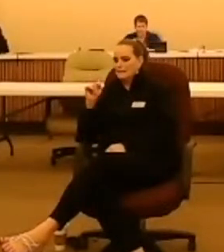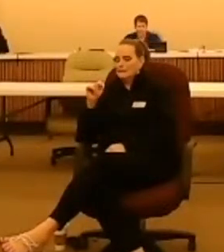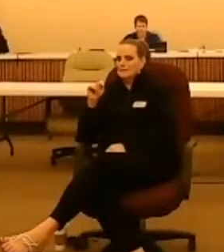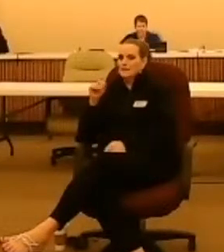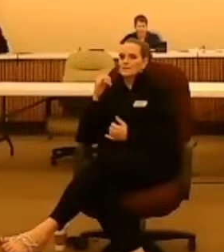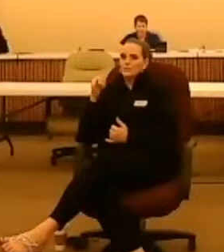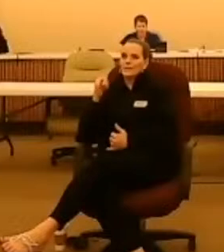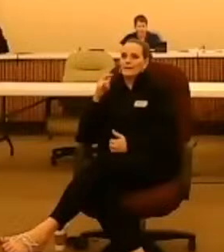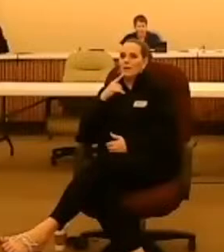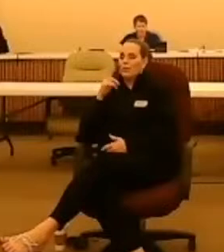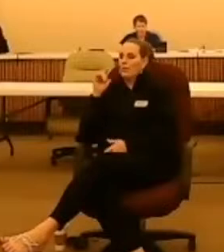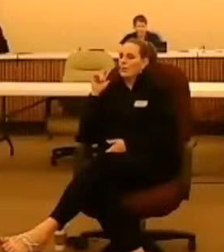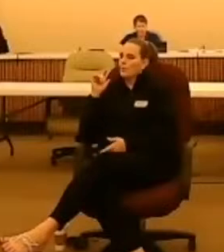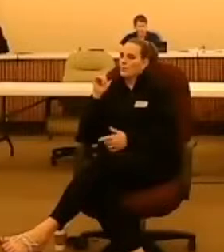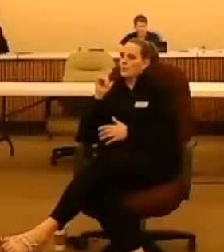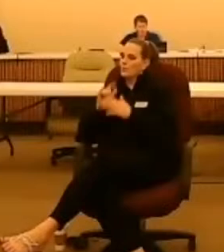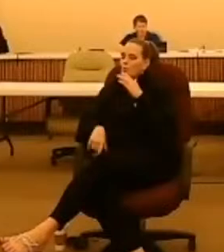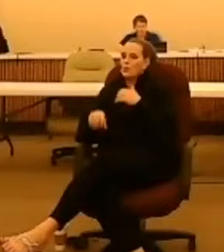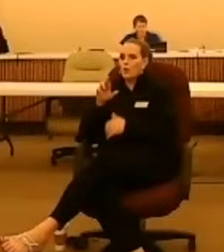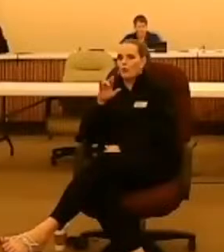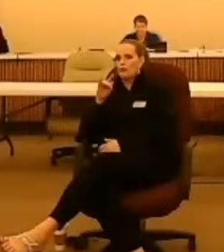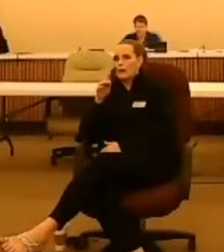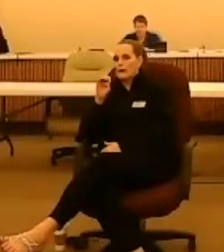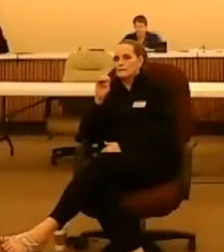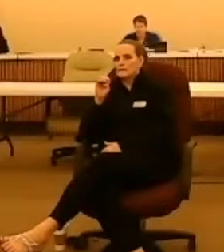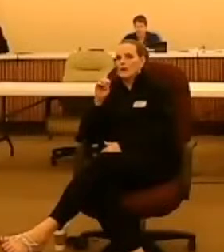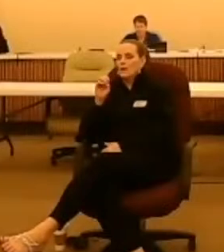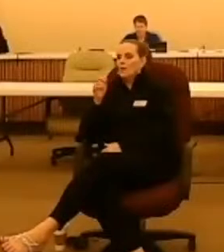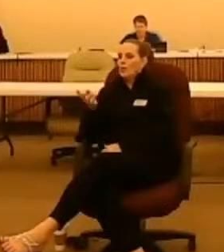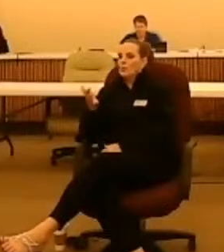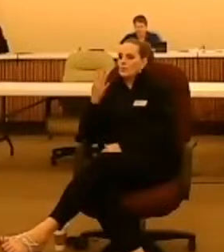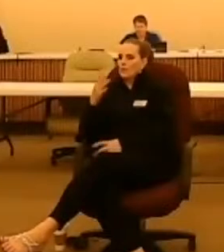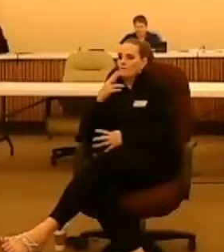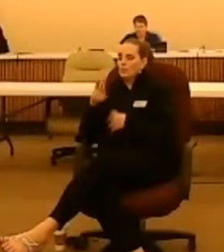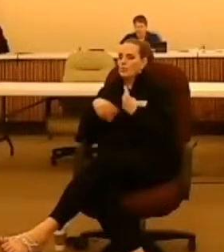now. But anyway, those are the 4 types.